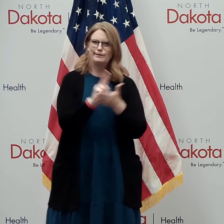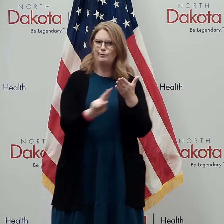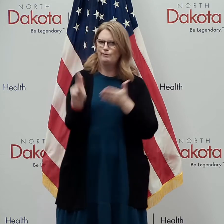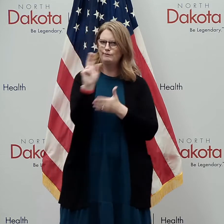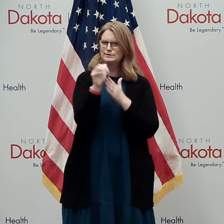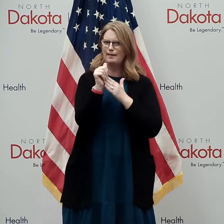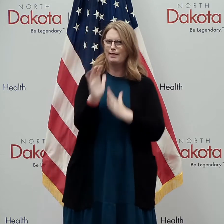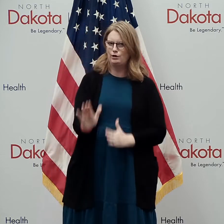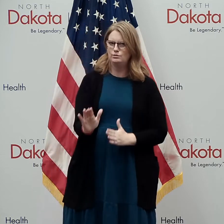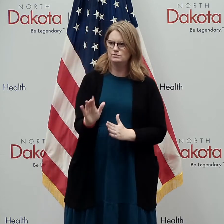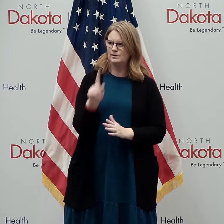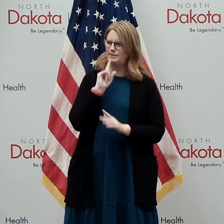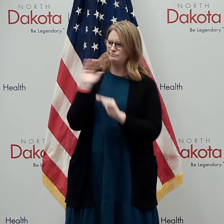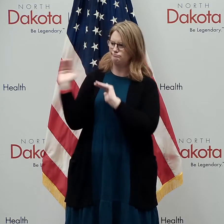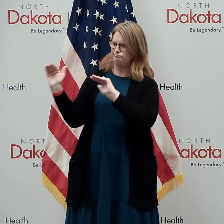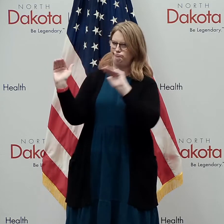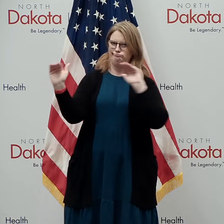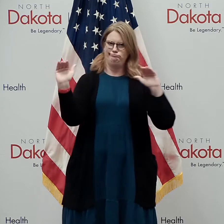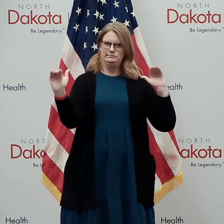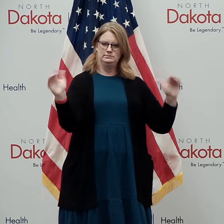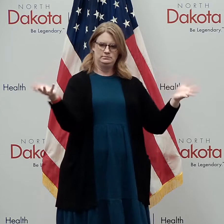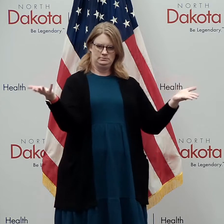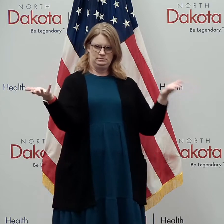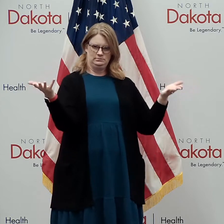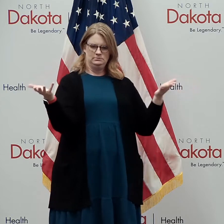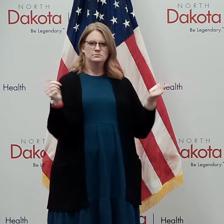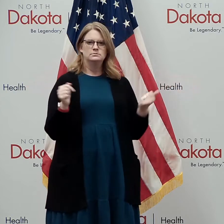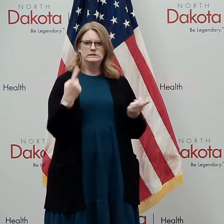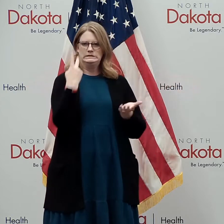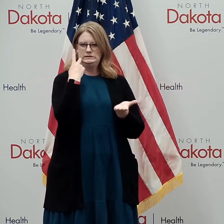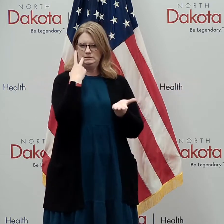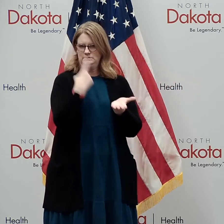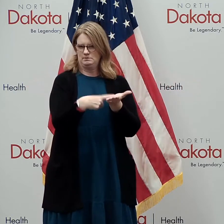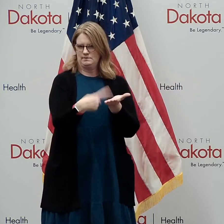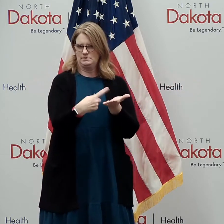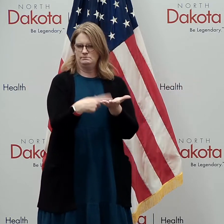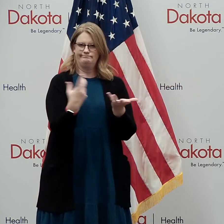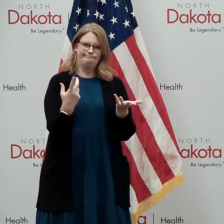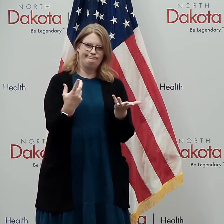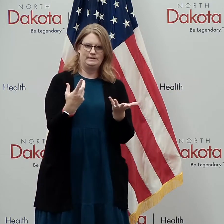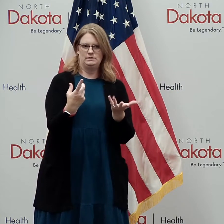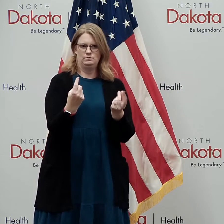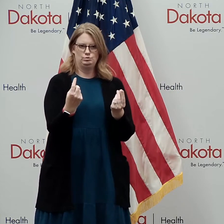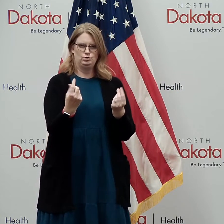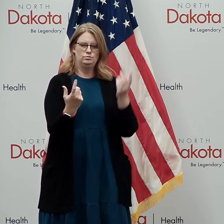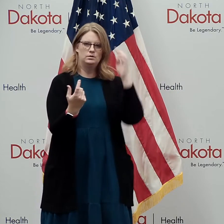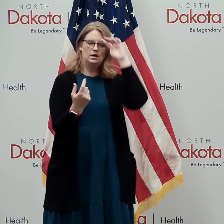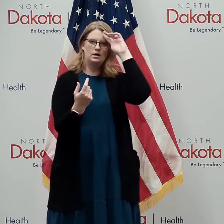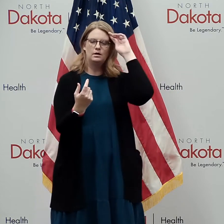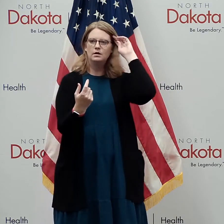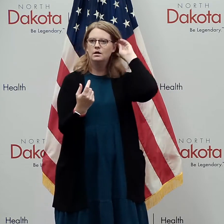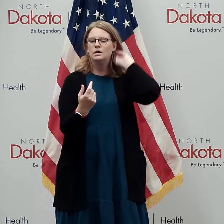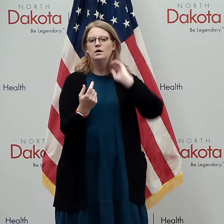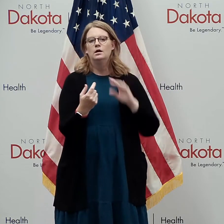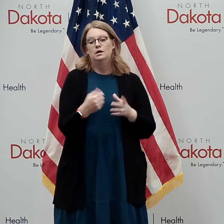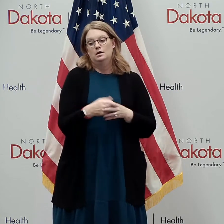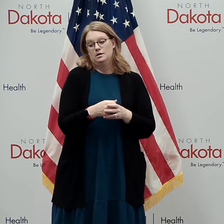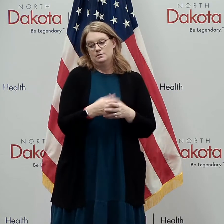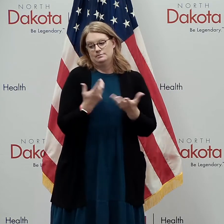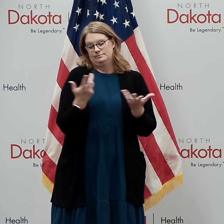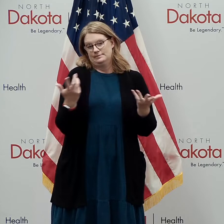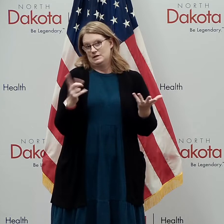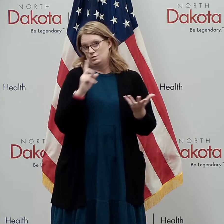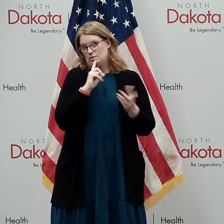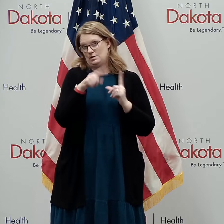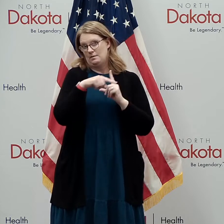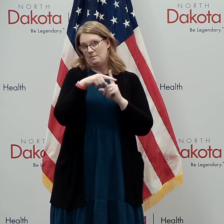leaders, everybody there just to keep this conversation going about what we can do. If we've got, a lot of positives that are coming